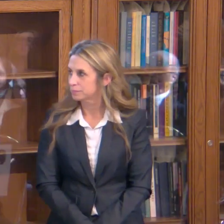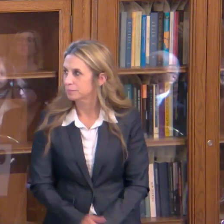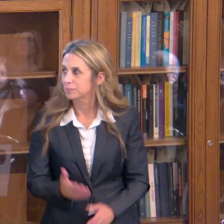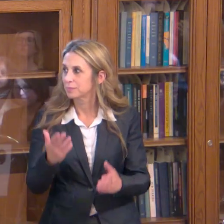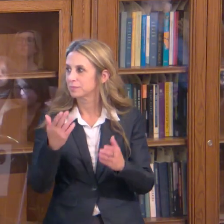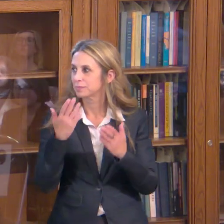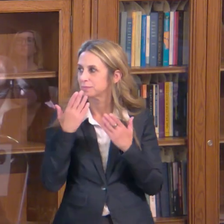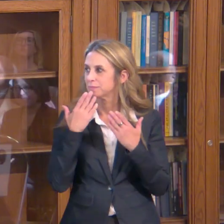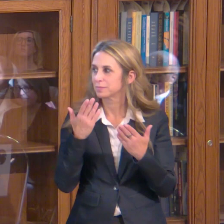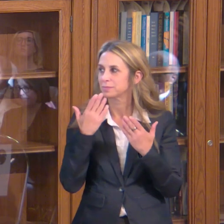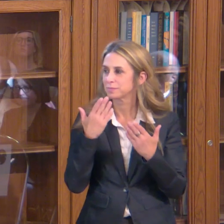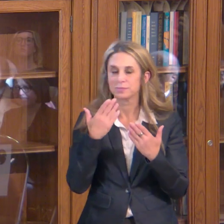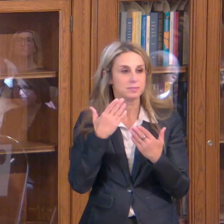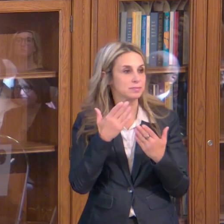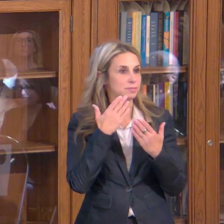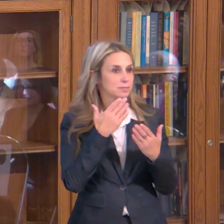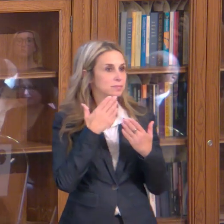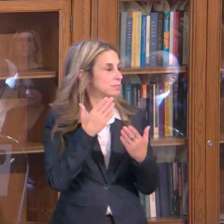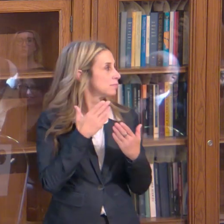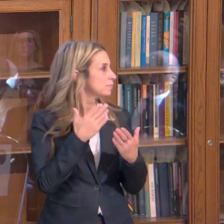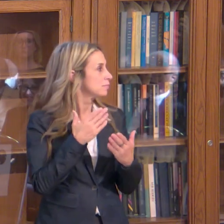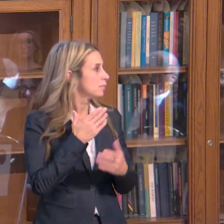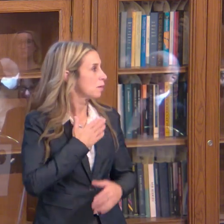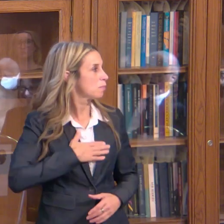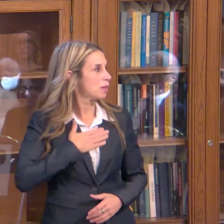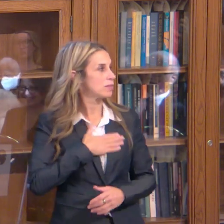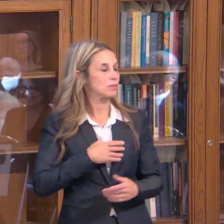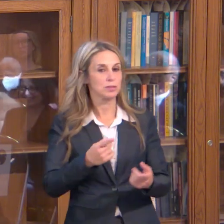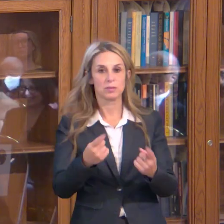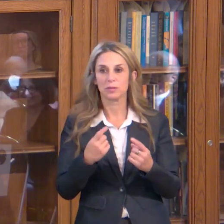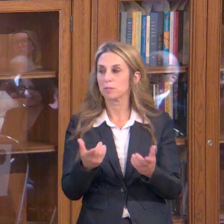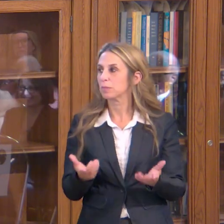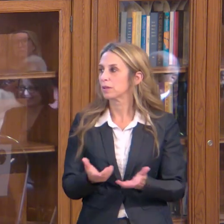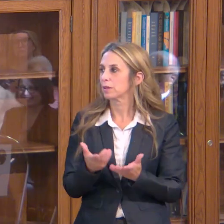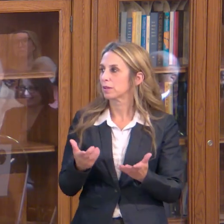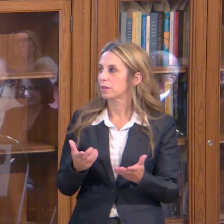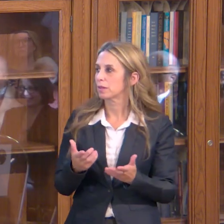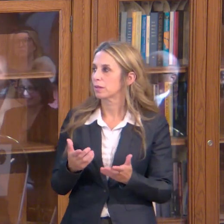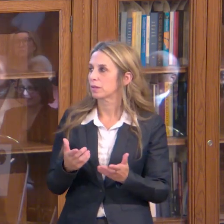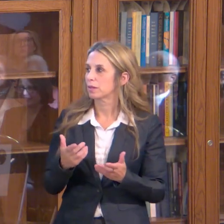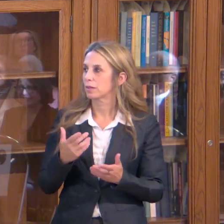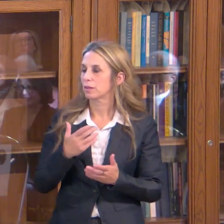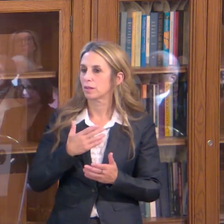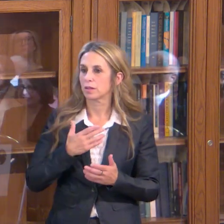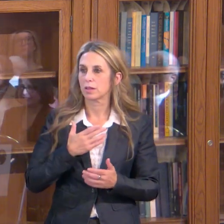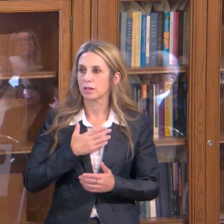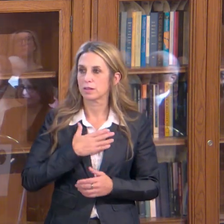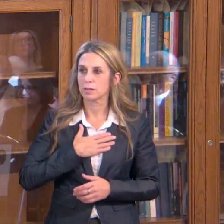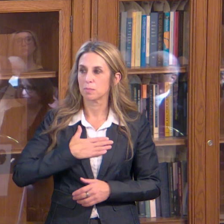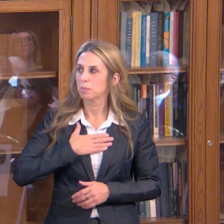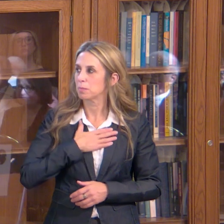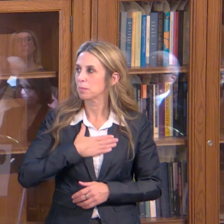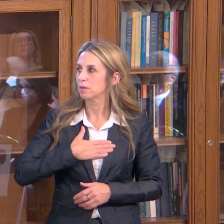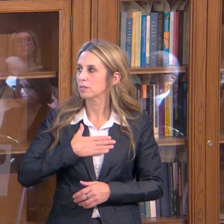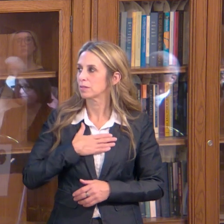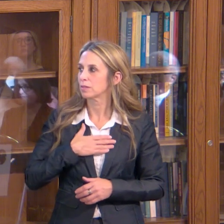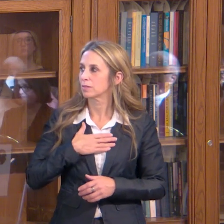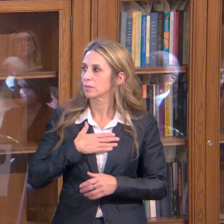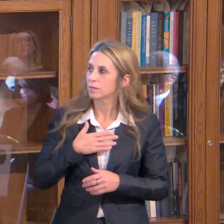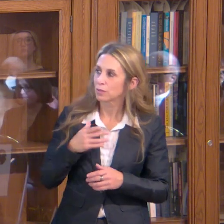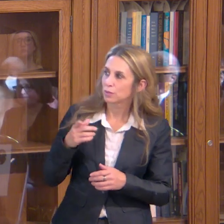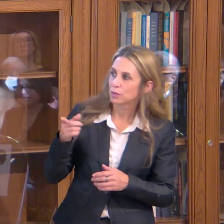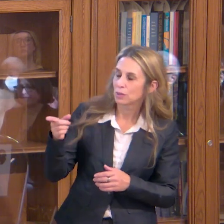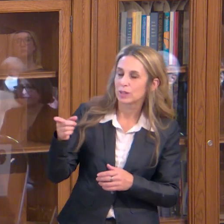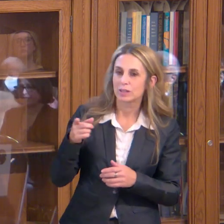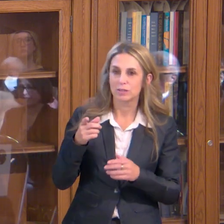such a pleasure to be here I always love to come to do uh and I I it's just wonderful I call your attention to